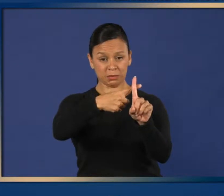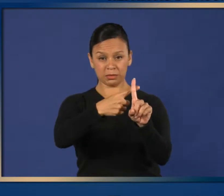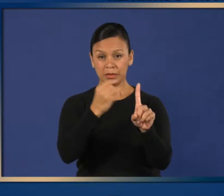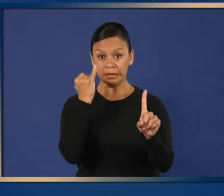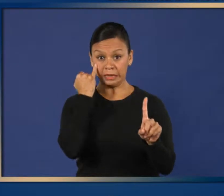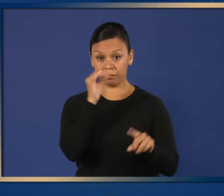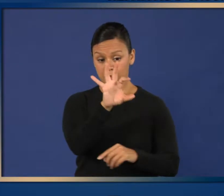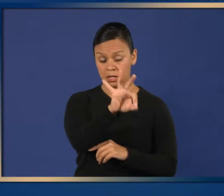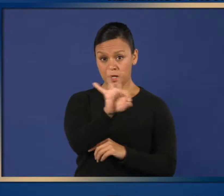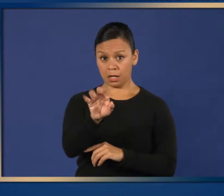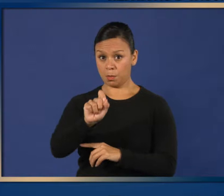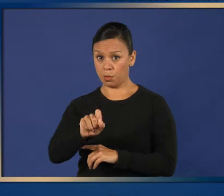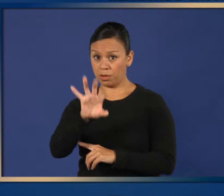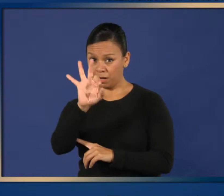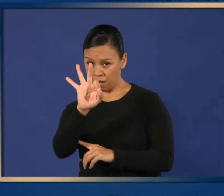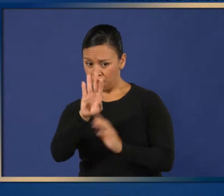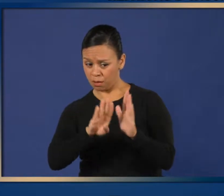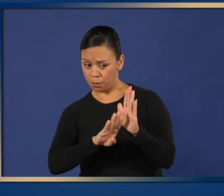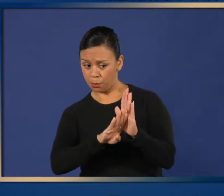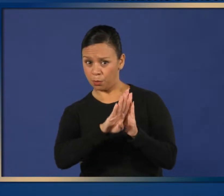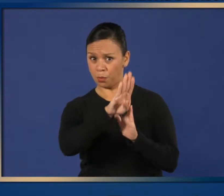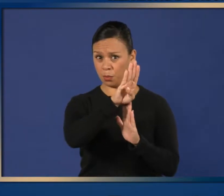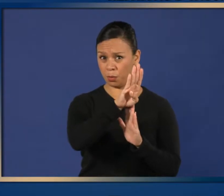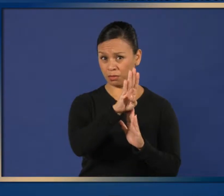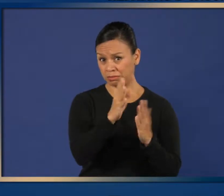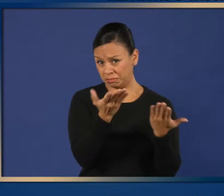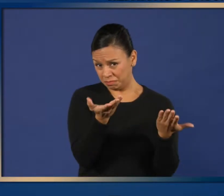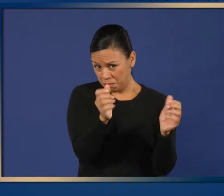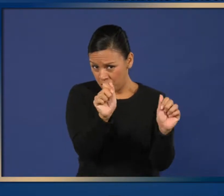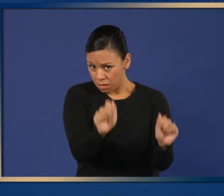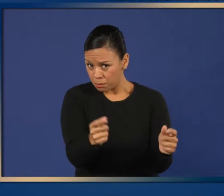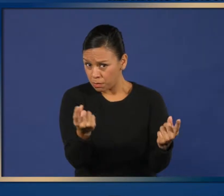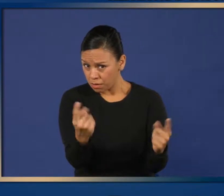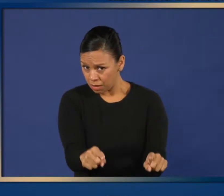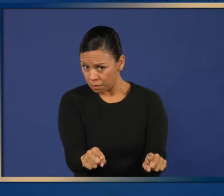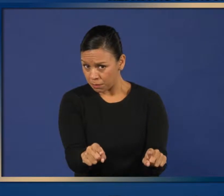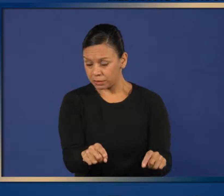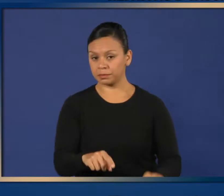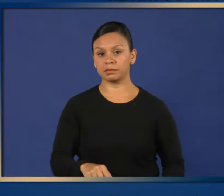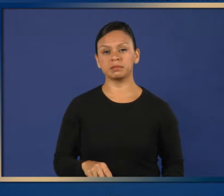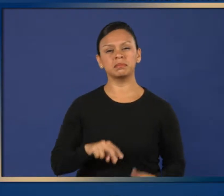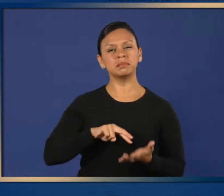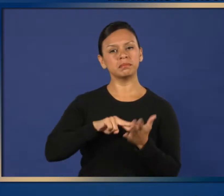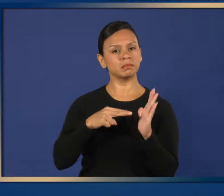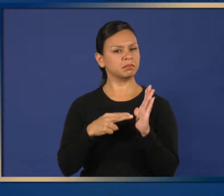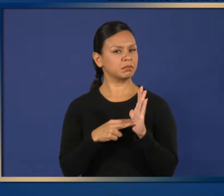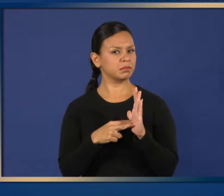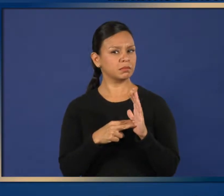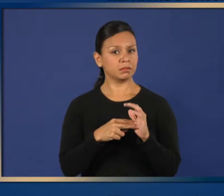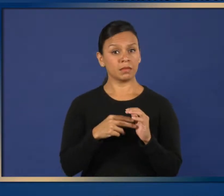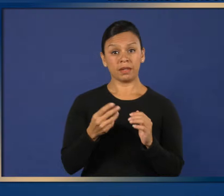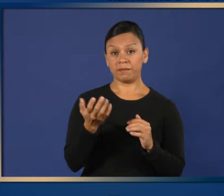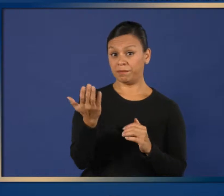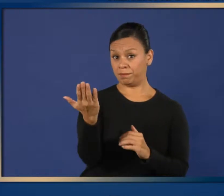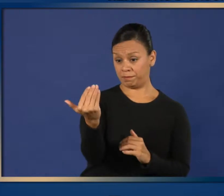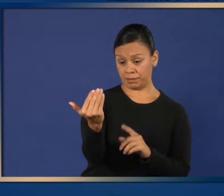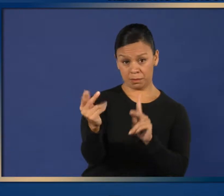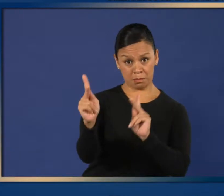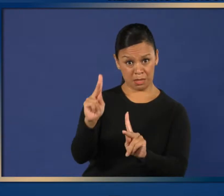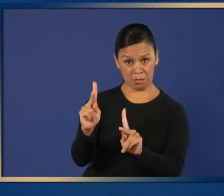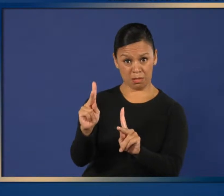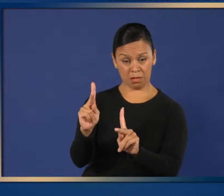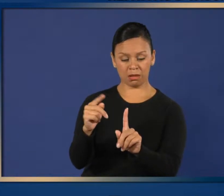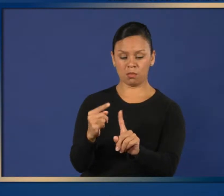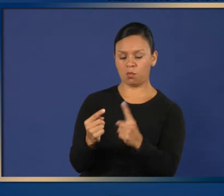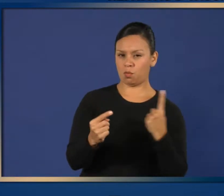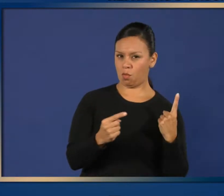temperature of 99.9 degrees Fahrenheit or higher, up to about 1 person